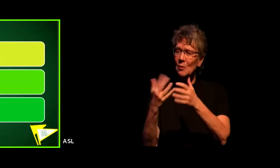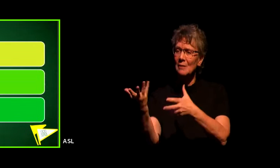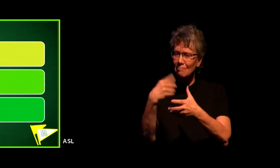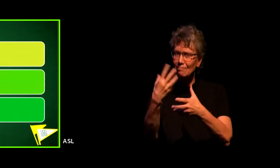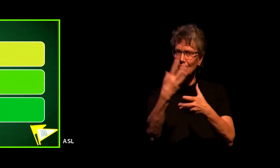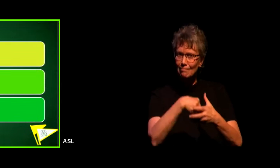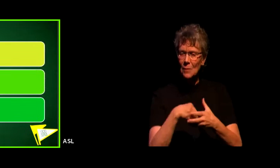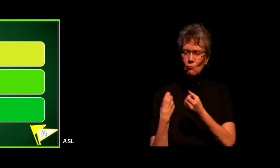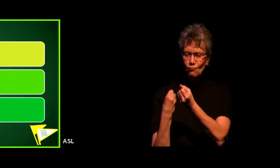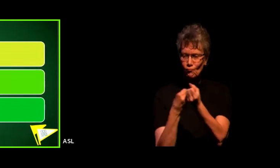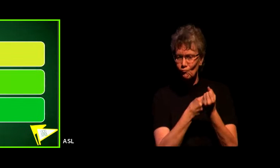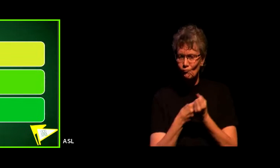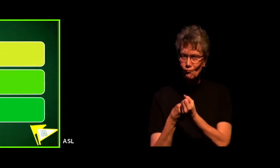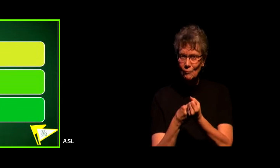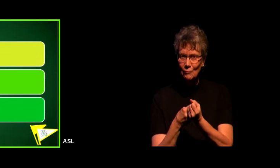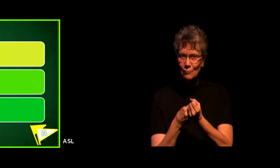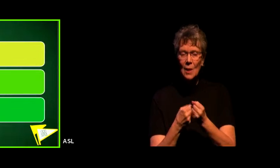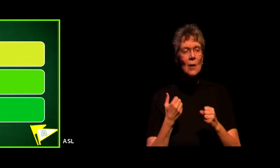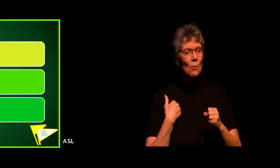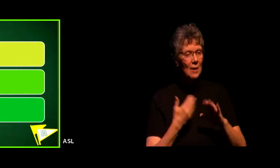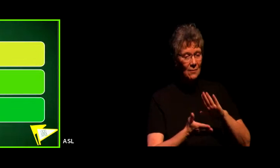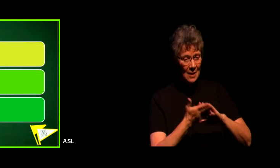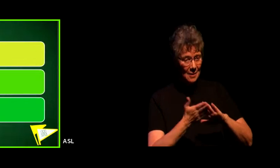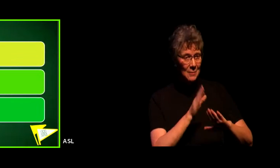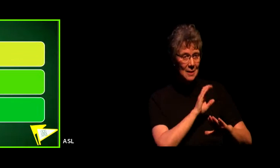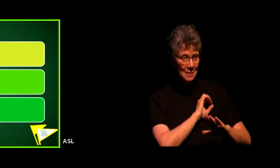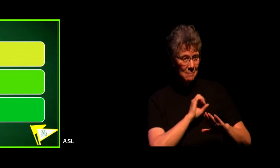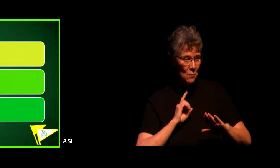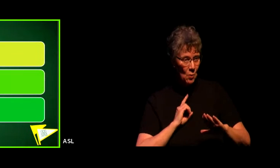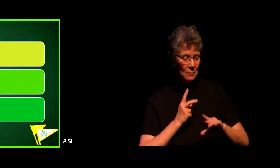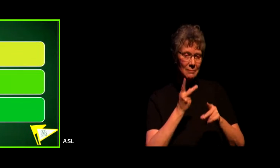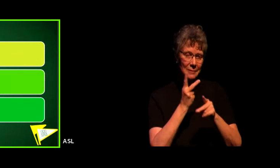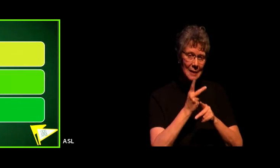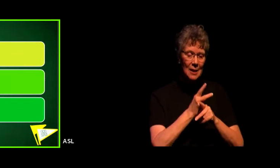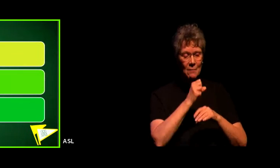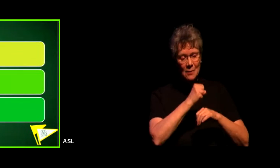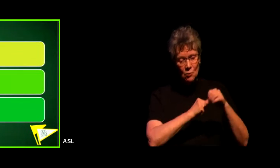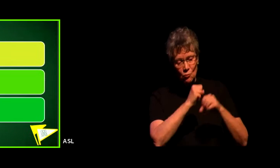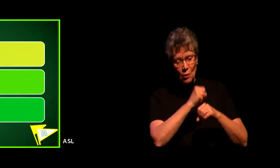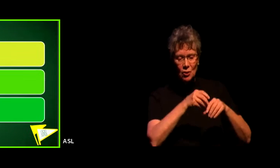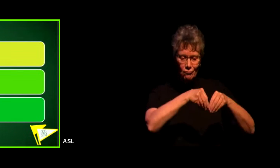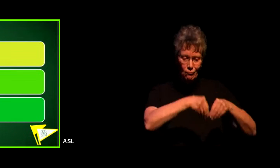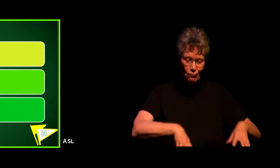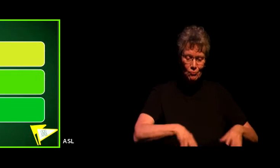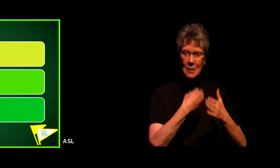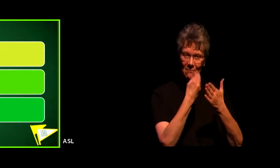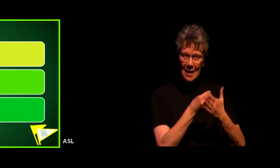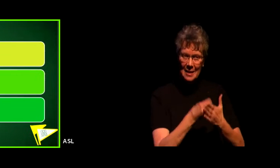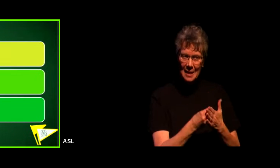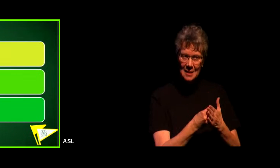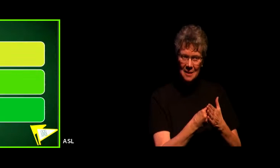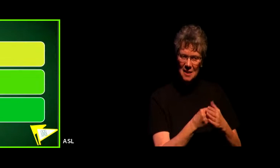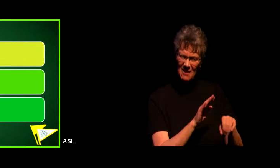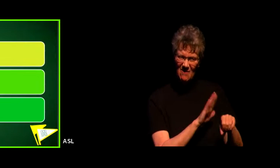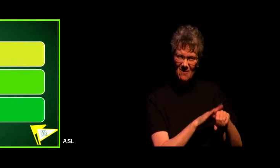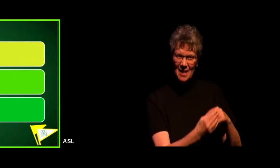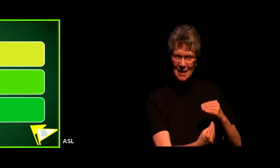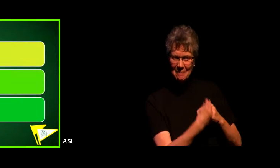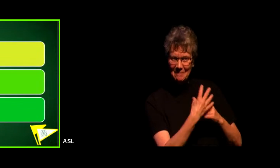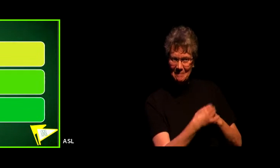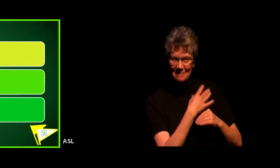us understand the kind of structure and finances and all of those details and give us advice on that. We have a research committee, of